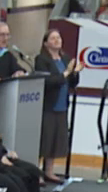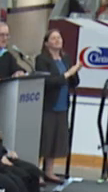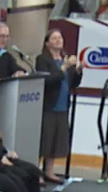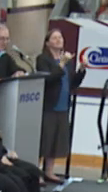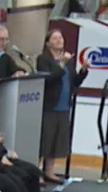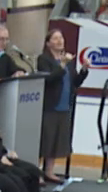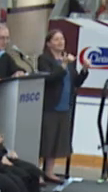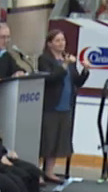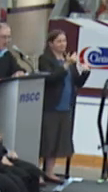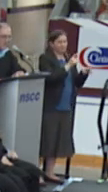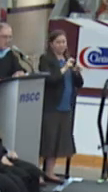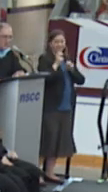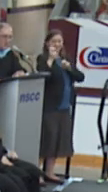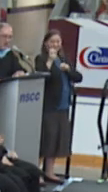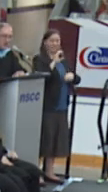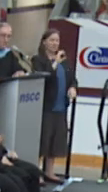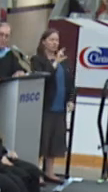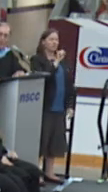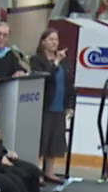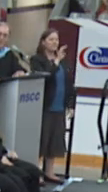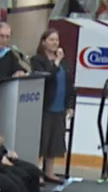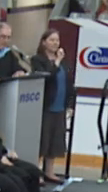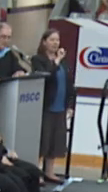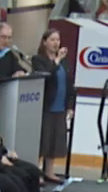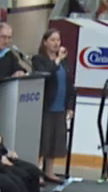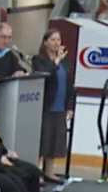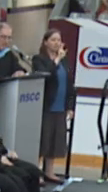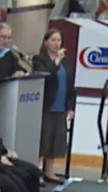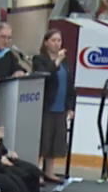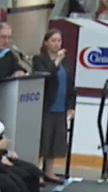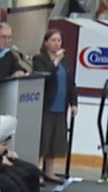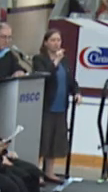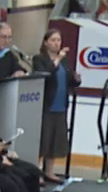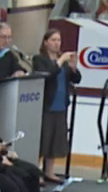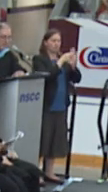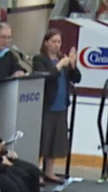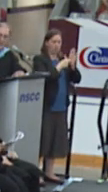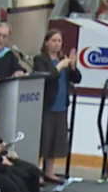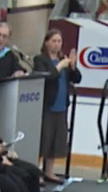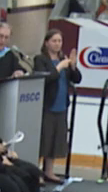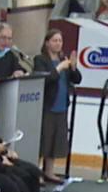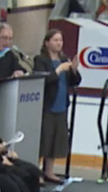That was a pause there. Christine Arsenault, Director of Enrollment and Registration, a Registrar.